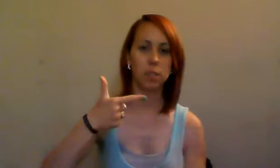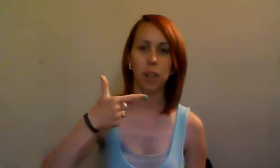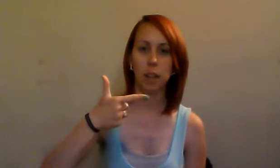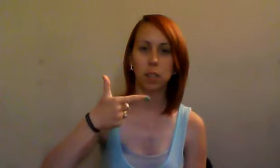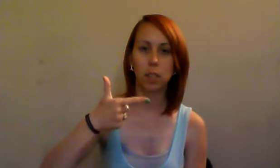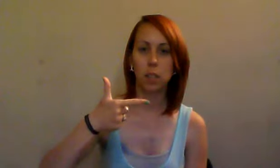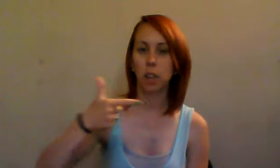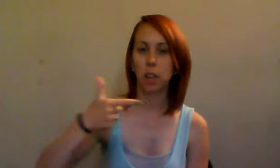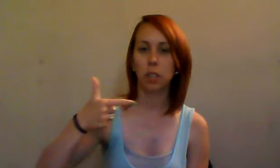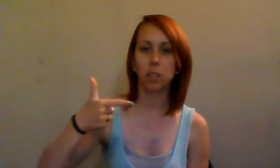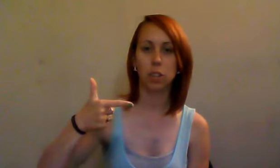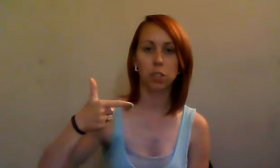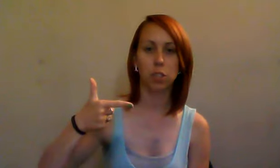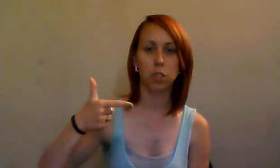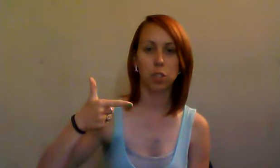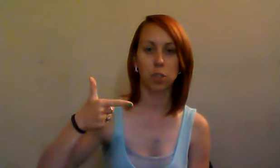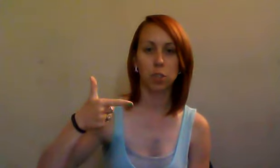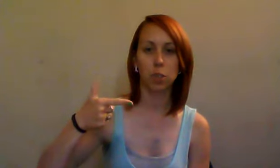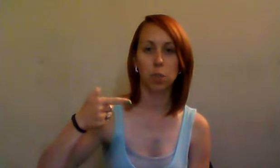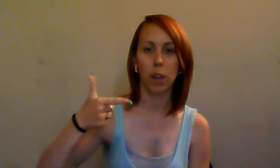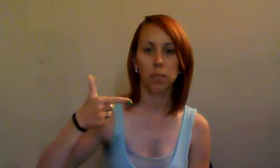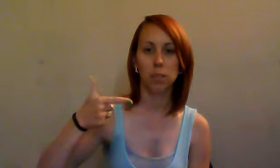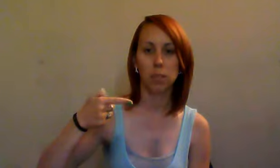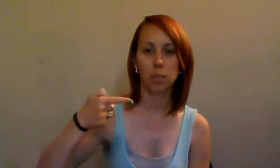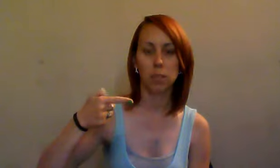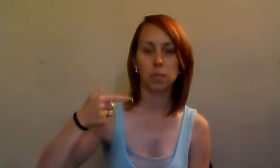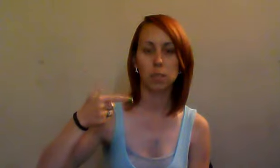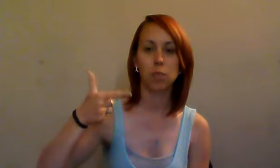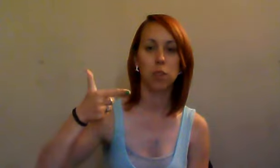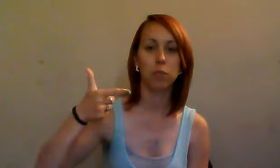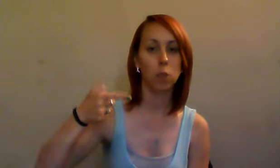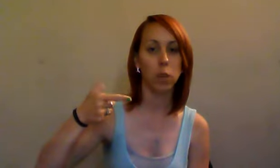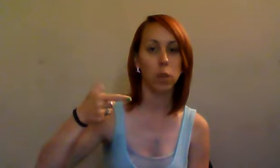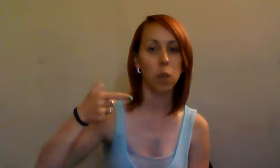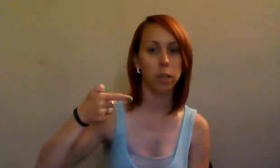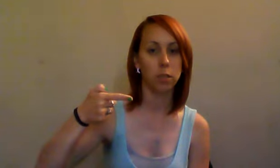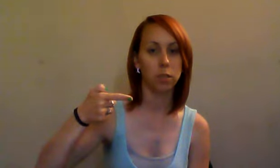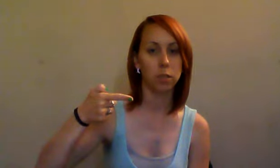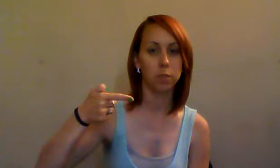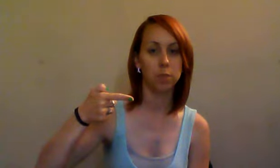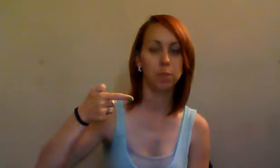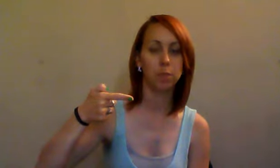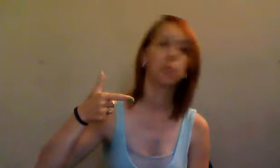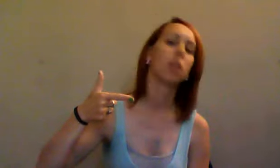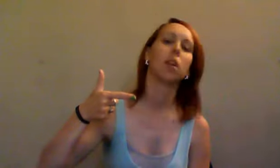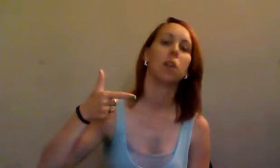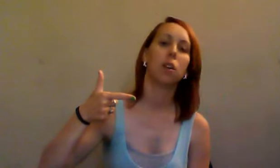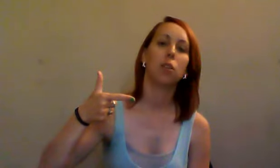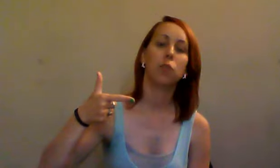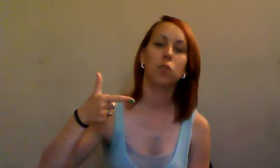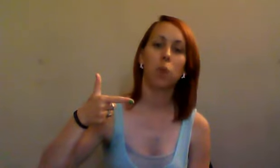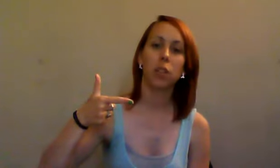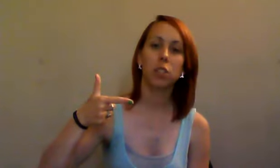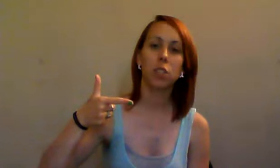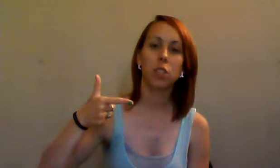side, and then your gun's going to shoot twice. So you have 21. For 22,